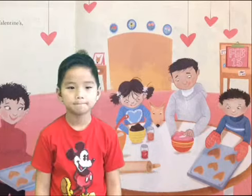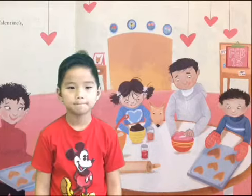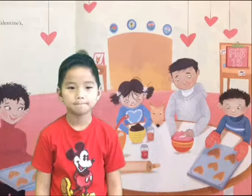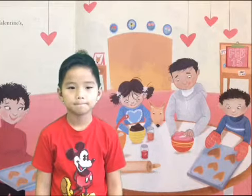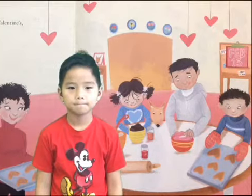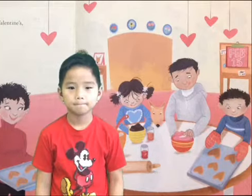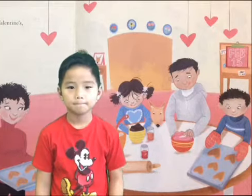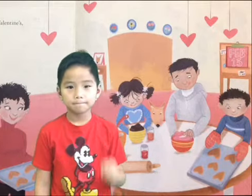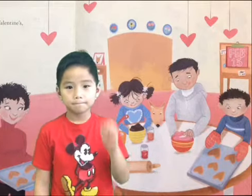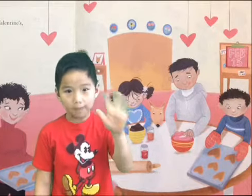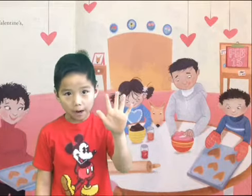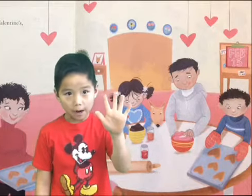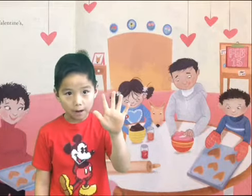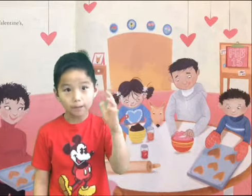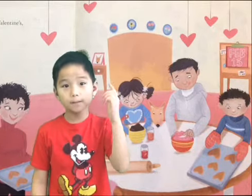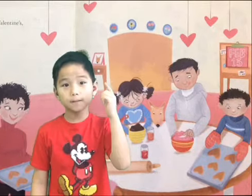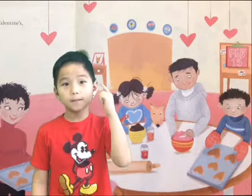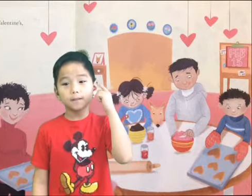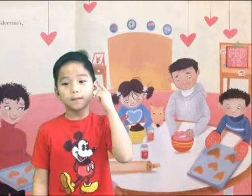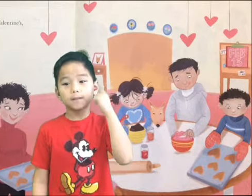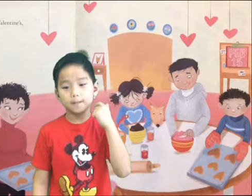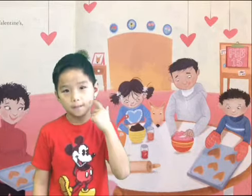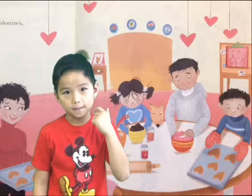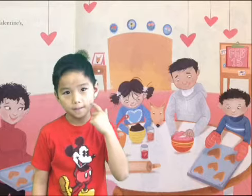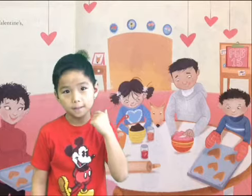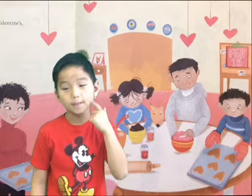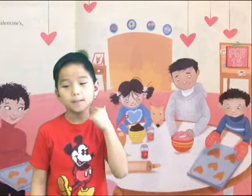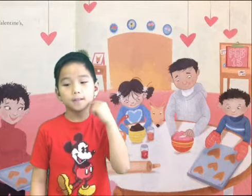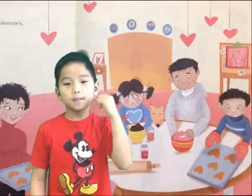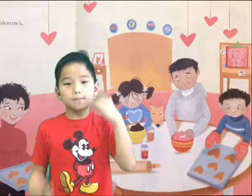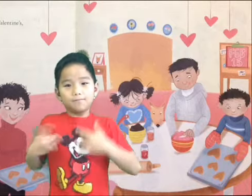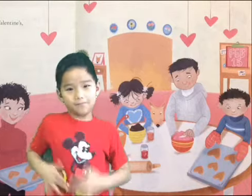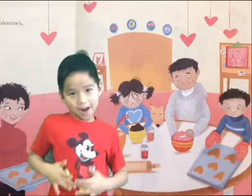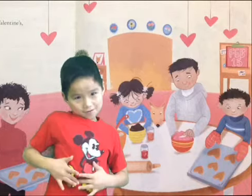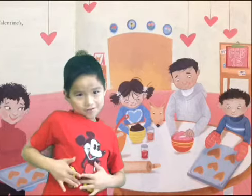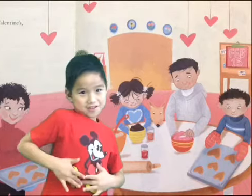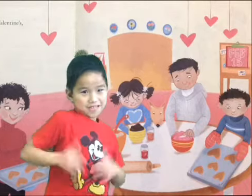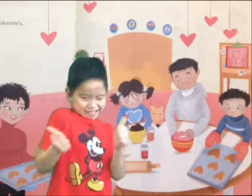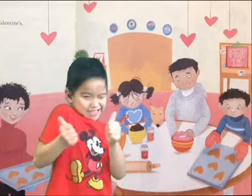five candy hearts,